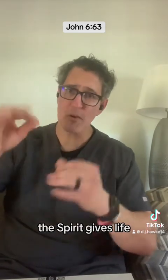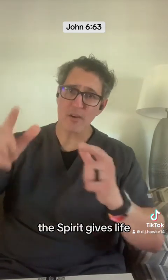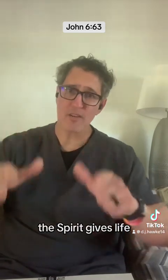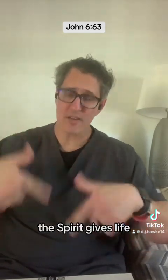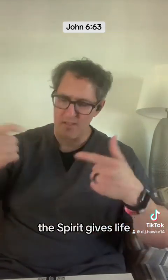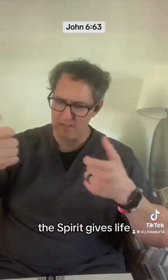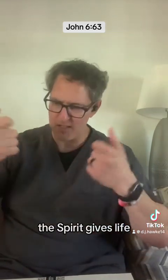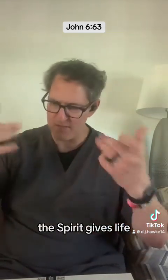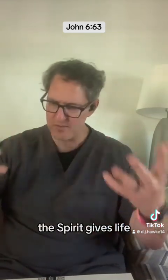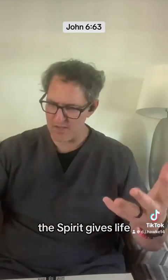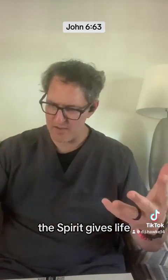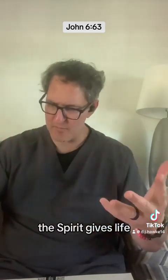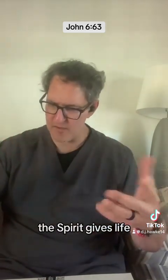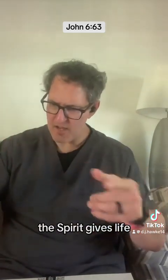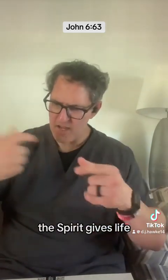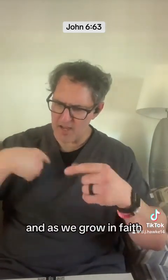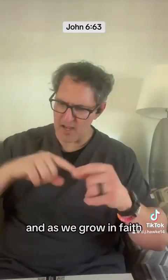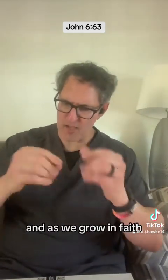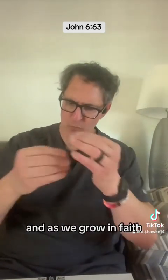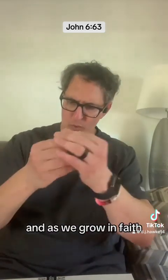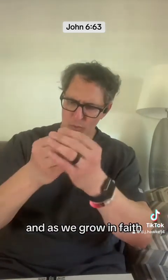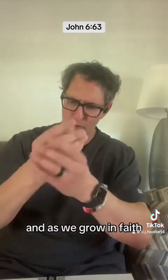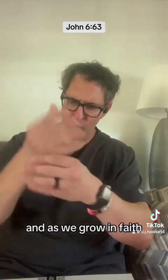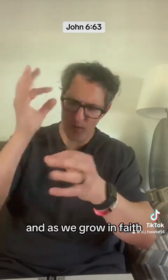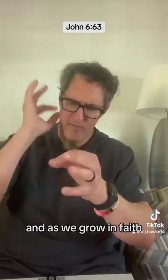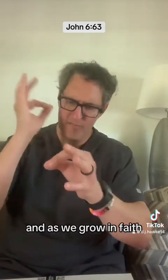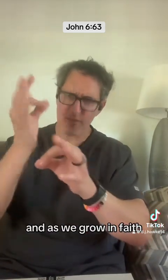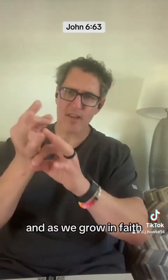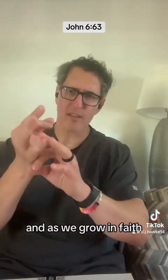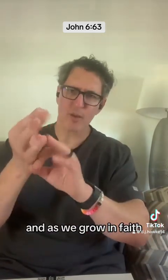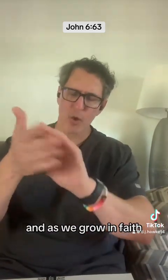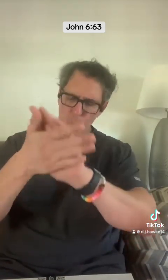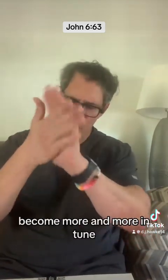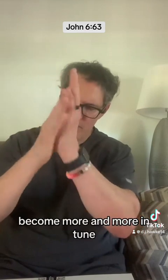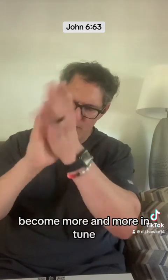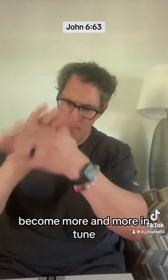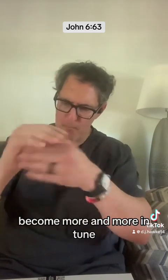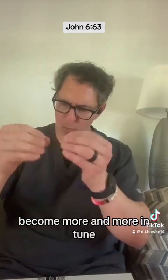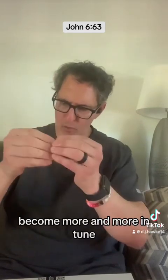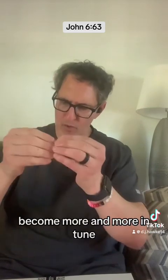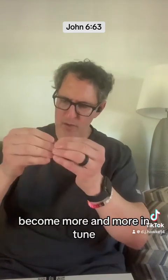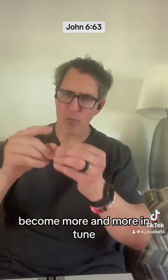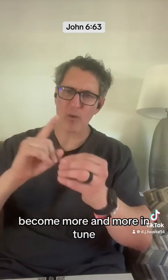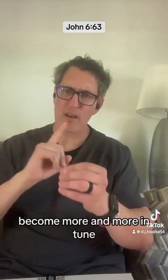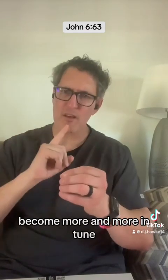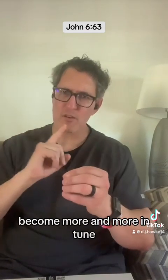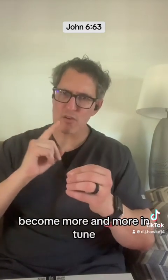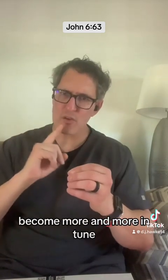Spirit gives life. And as we grow in faith, become more and more in